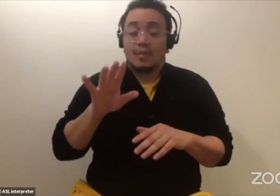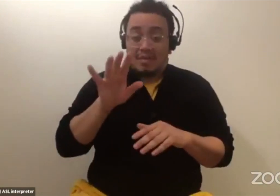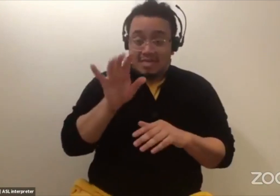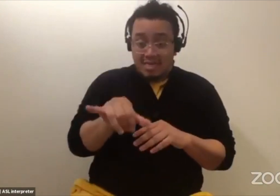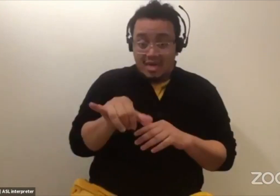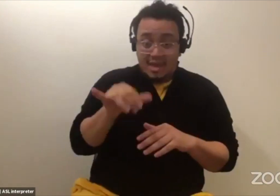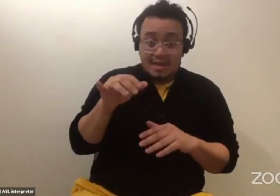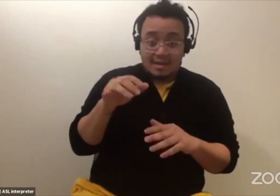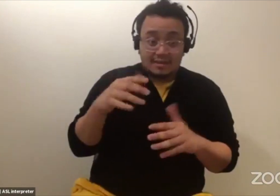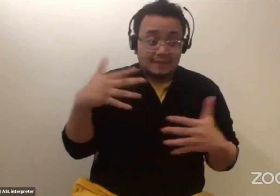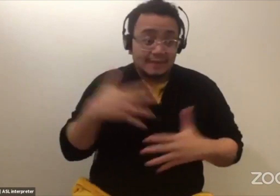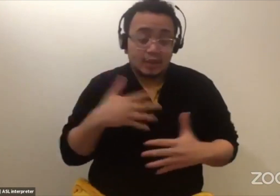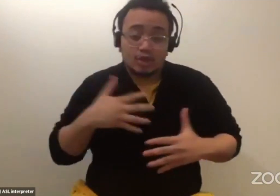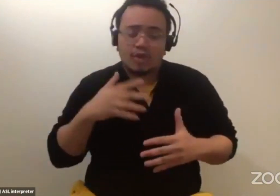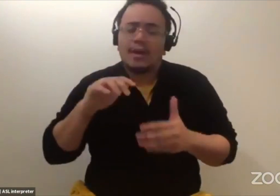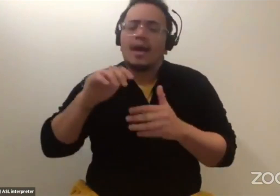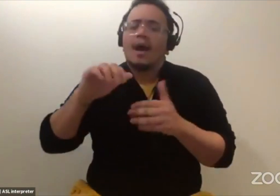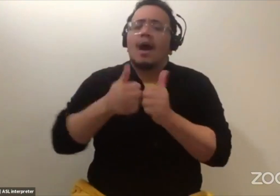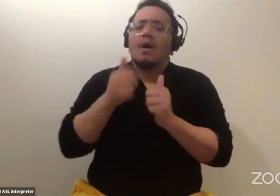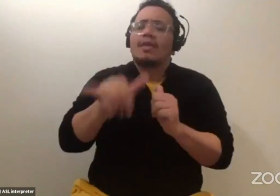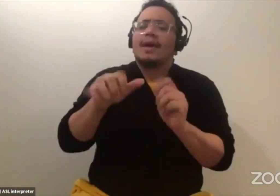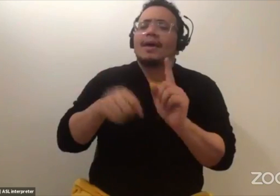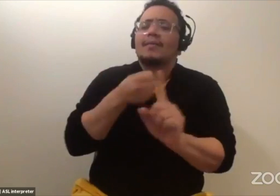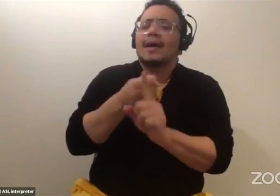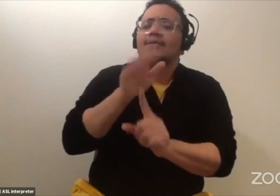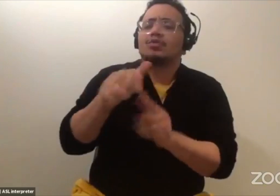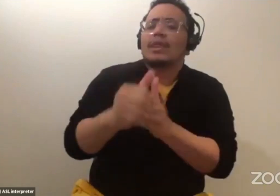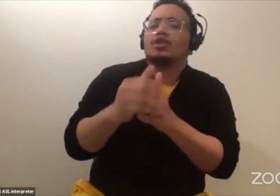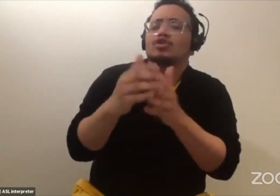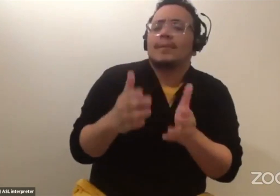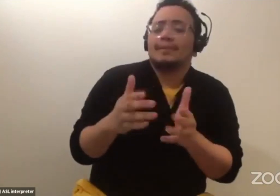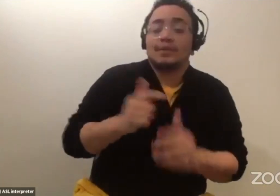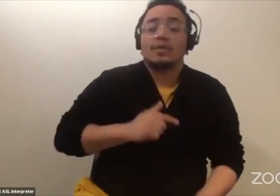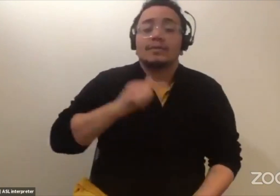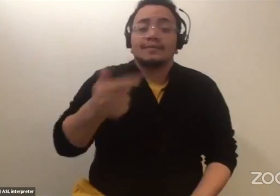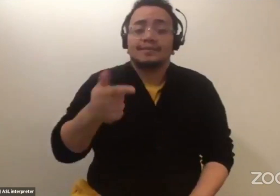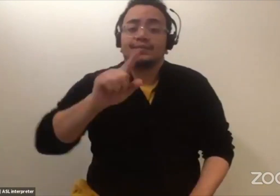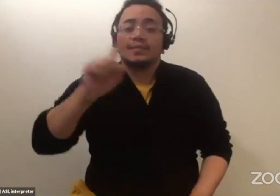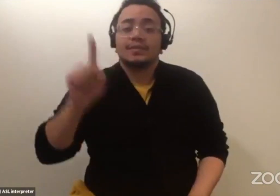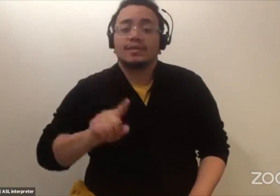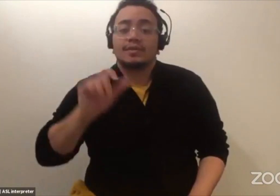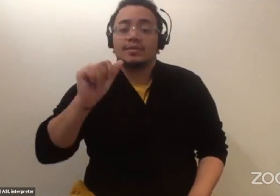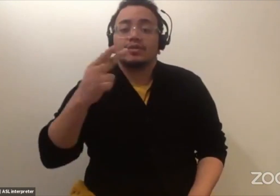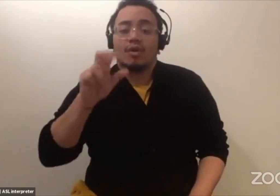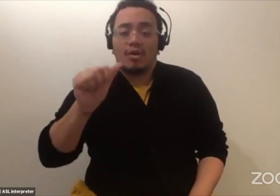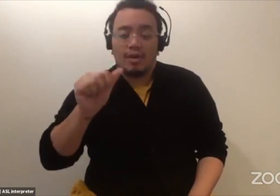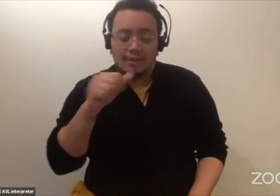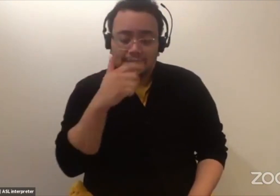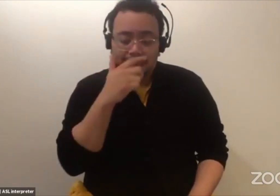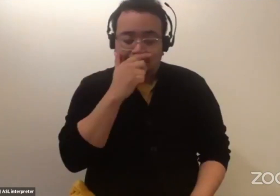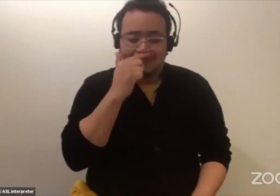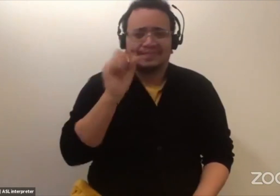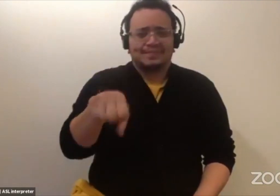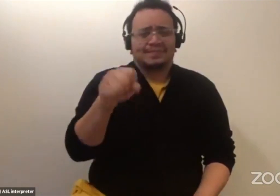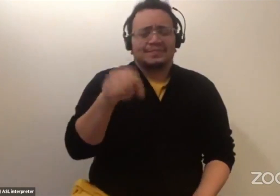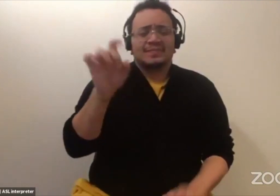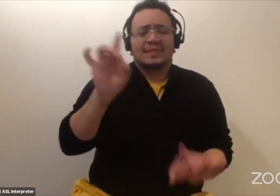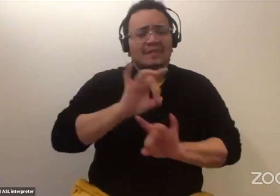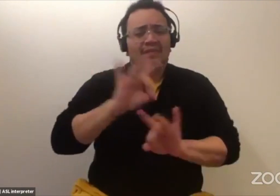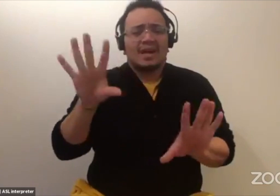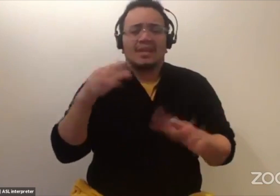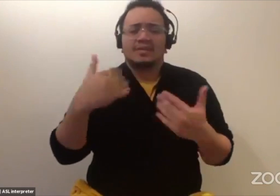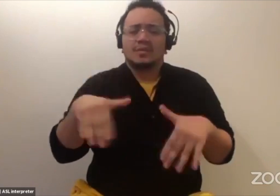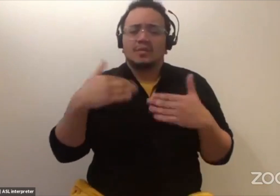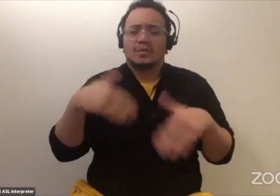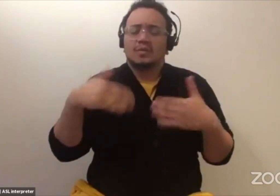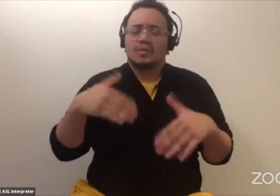State-sanctioned violence is something that we've been having to deal with in Georgia for a very long time, especially when it comes to Black trans women.